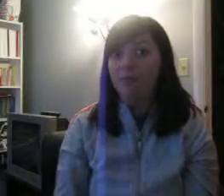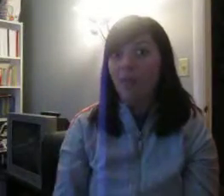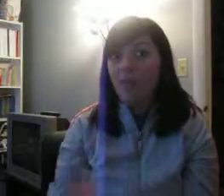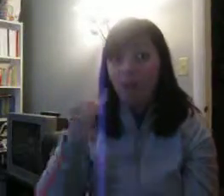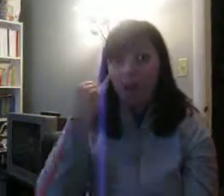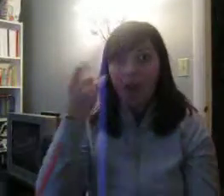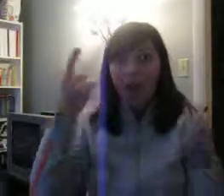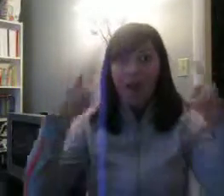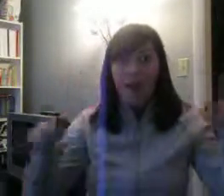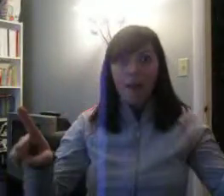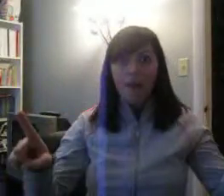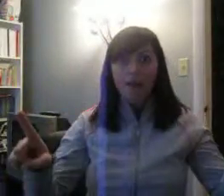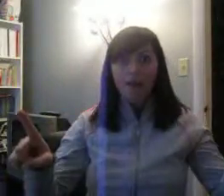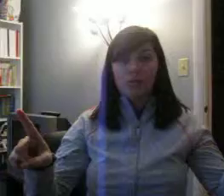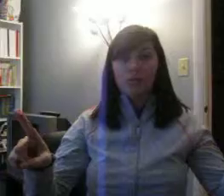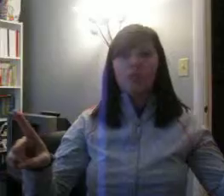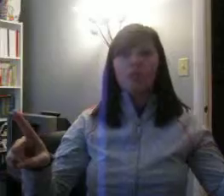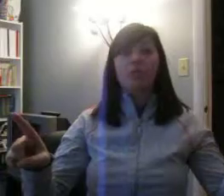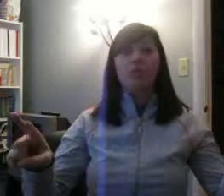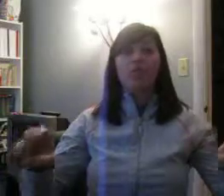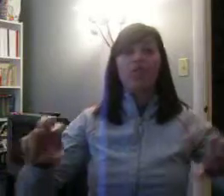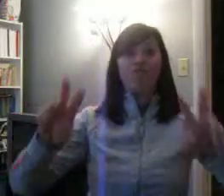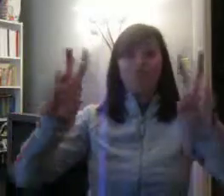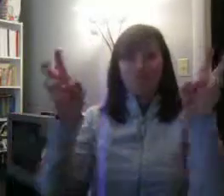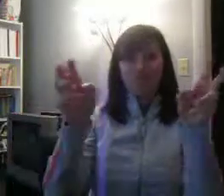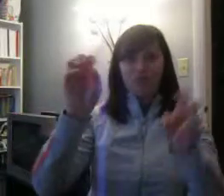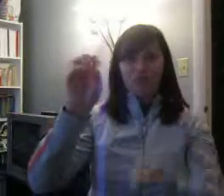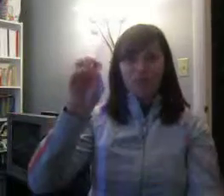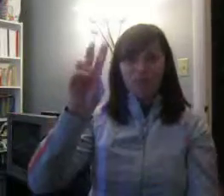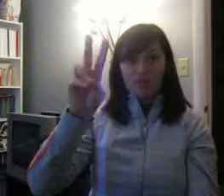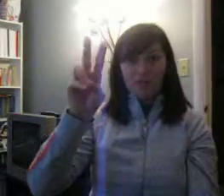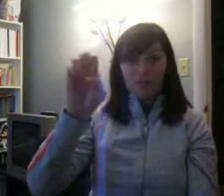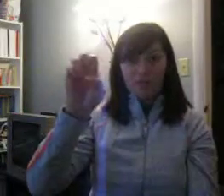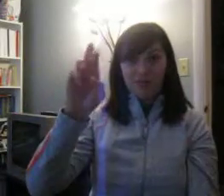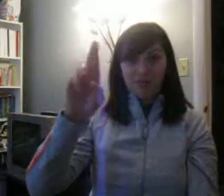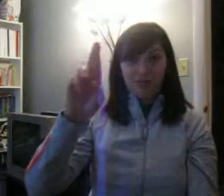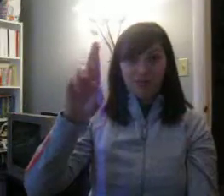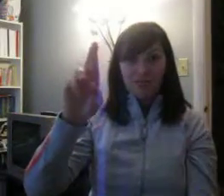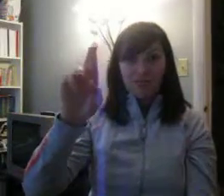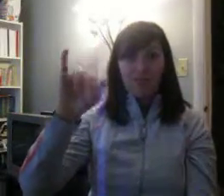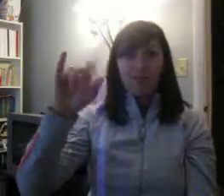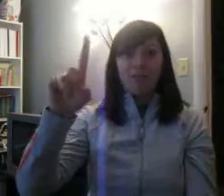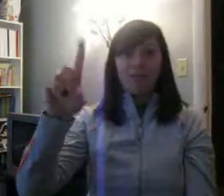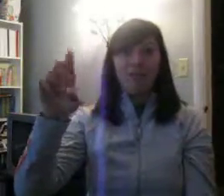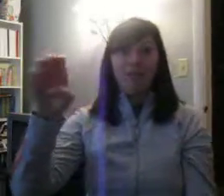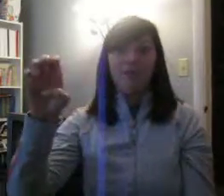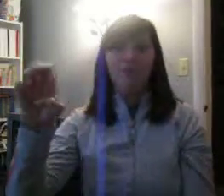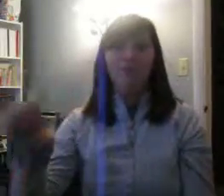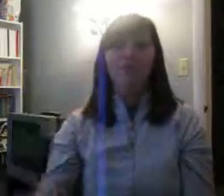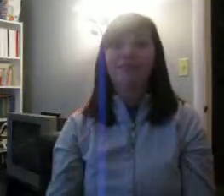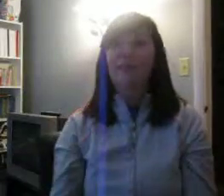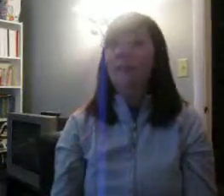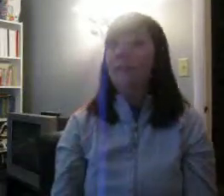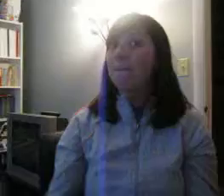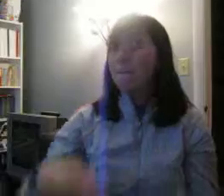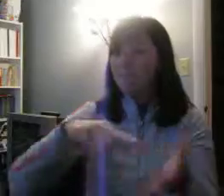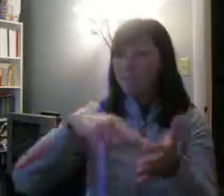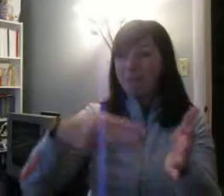veto. So essentially it means that Congress is more powerful than the president. They